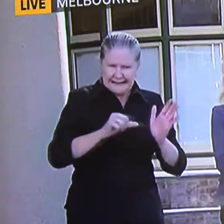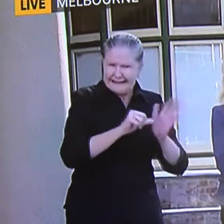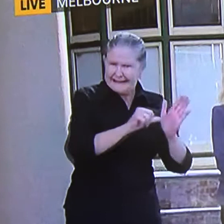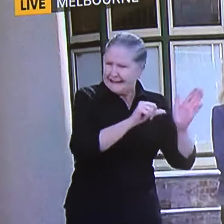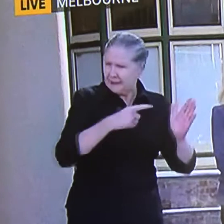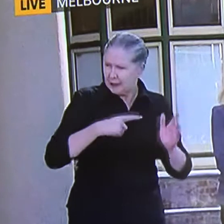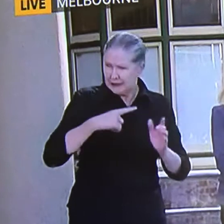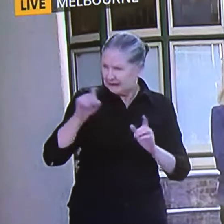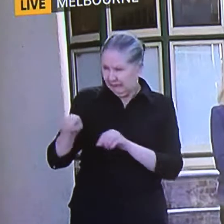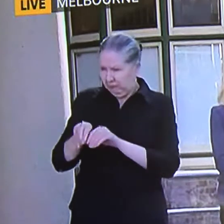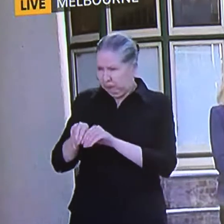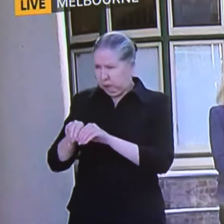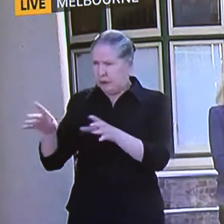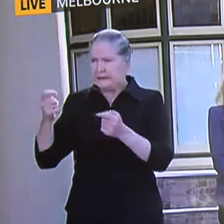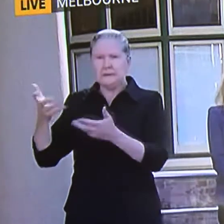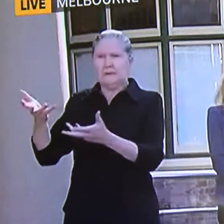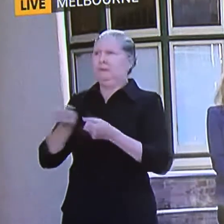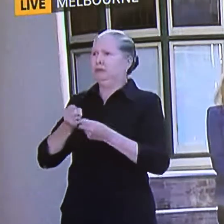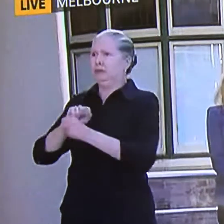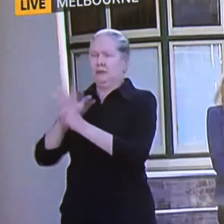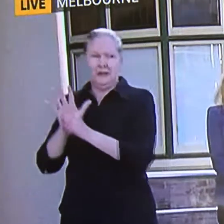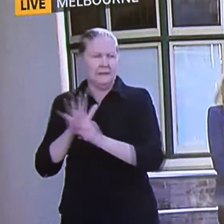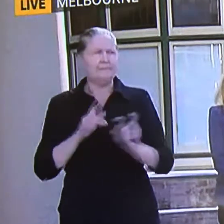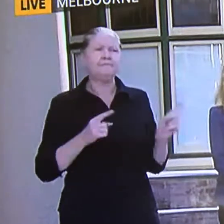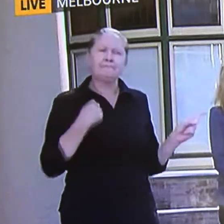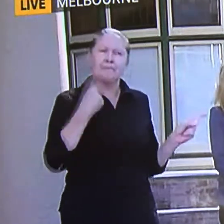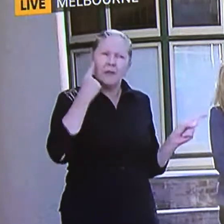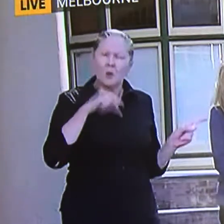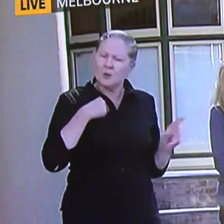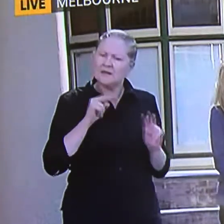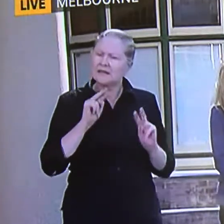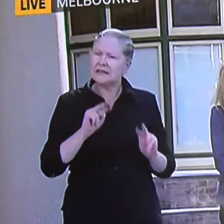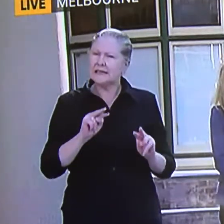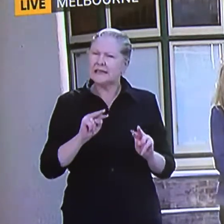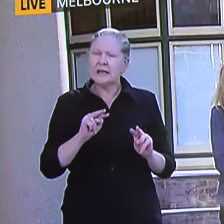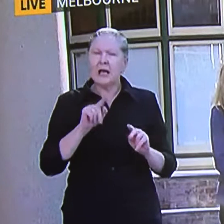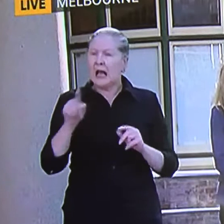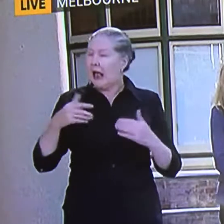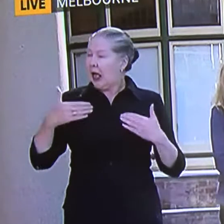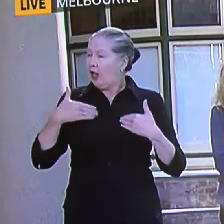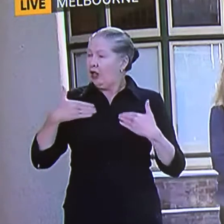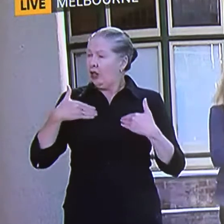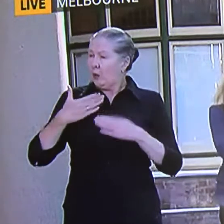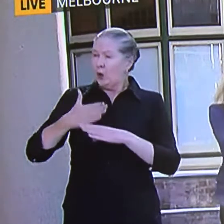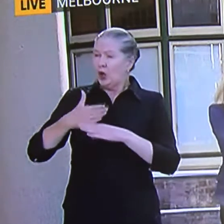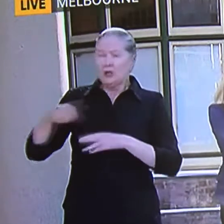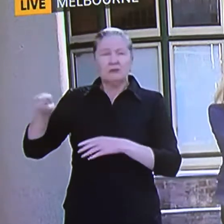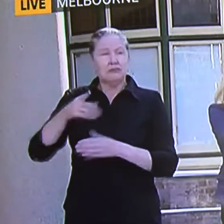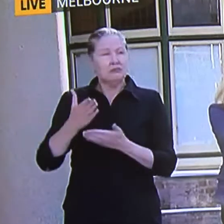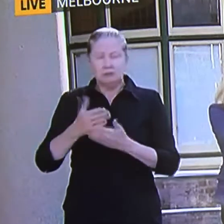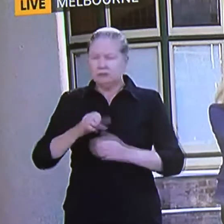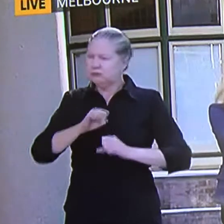I think what we're seeing is that overwhelmingly our health professionals are not just courageous but doing an extraordinary